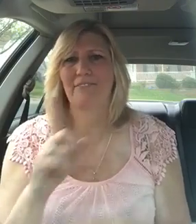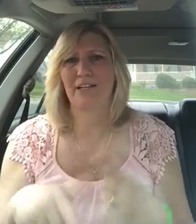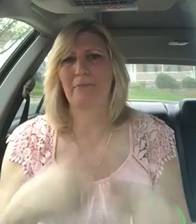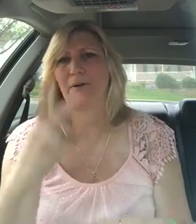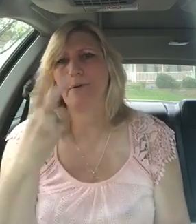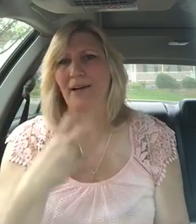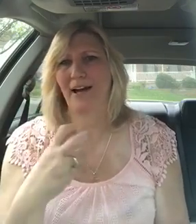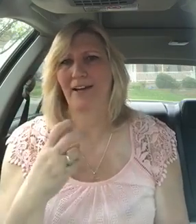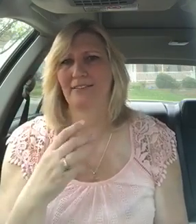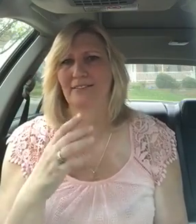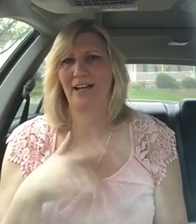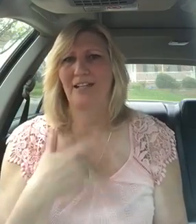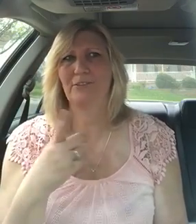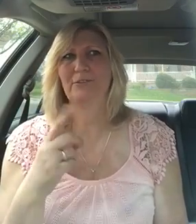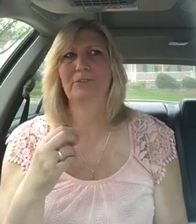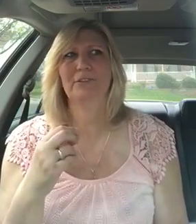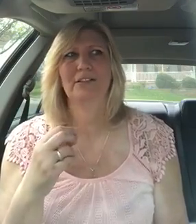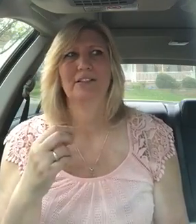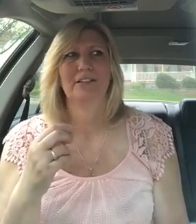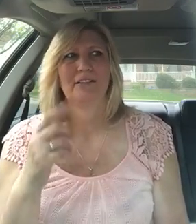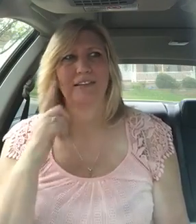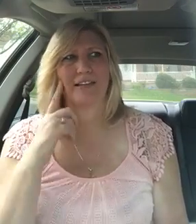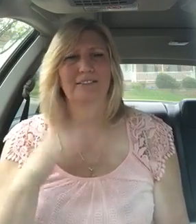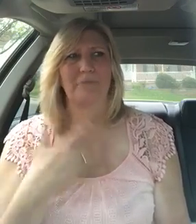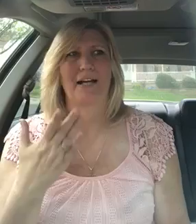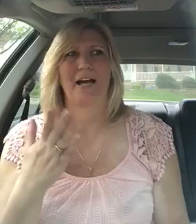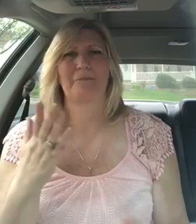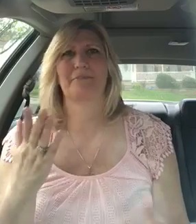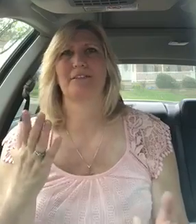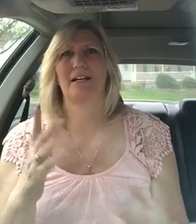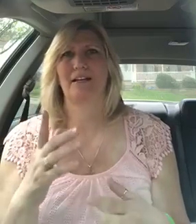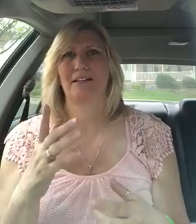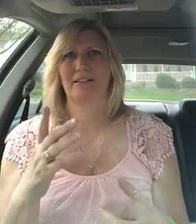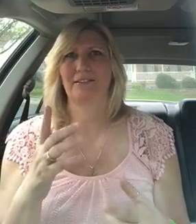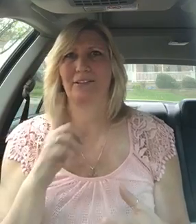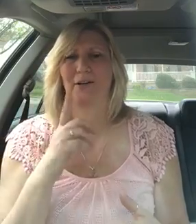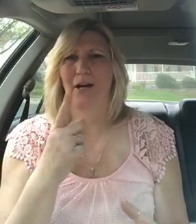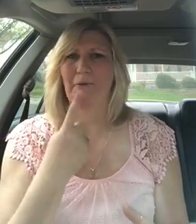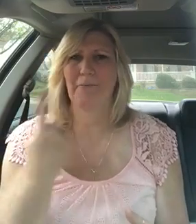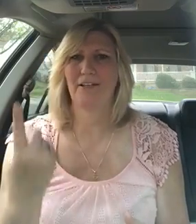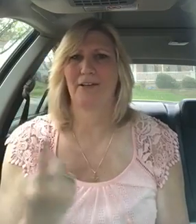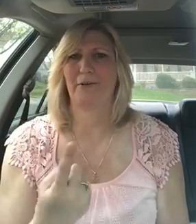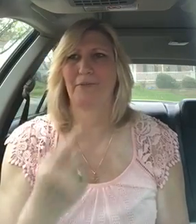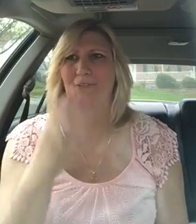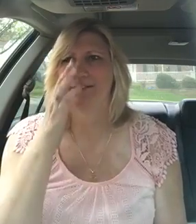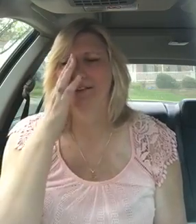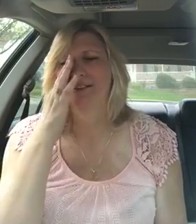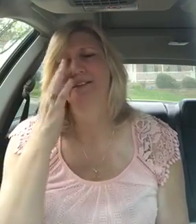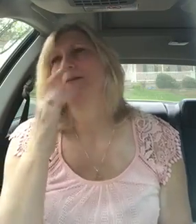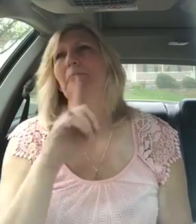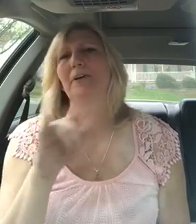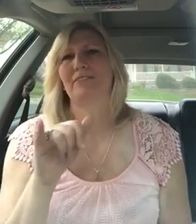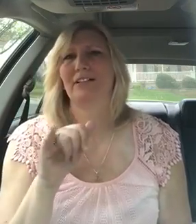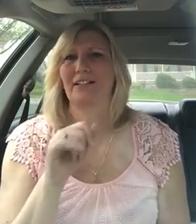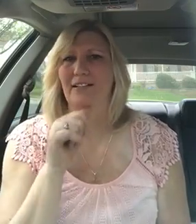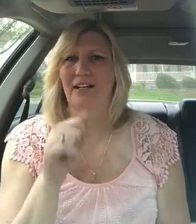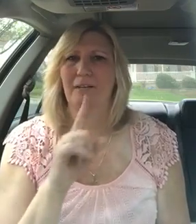and I'm going blind, I do think sometimes, you know, I'm going to be alone. But really, I'm